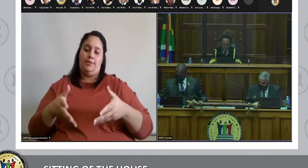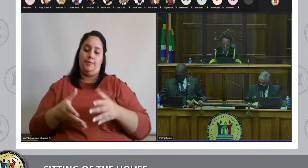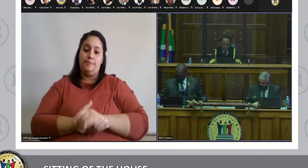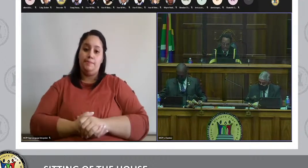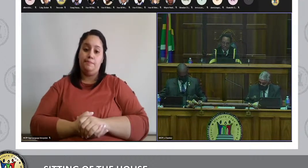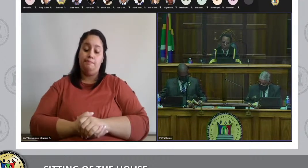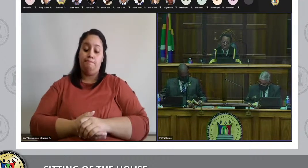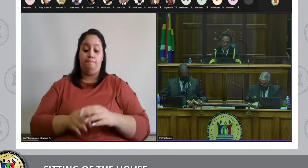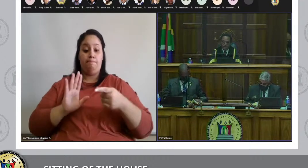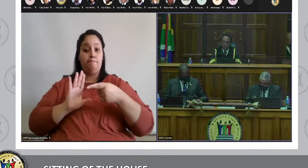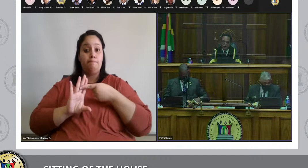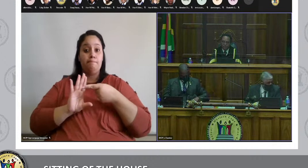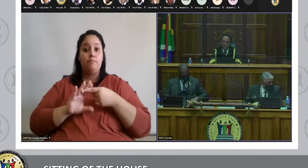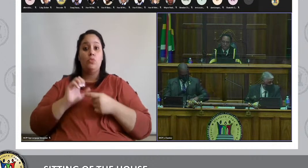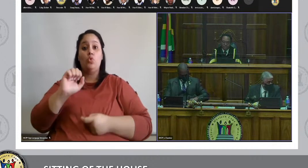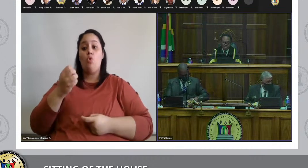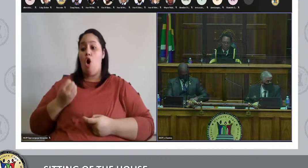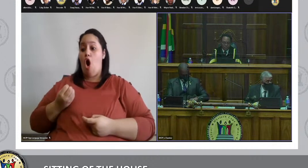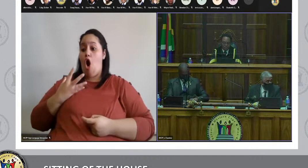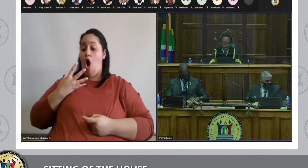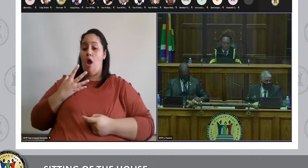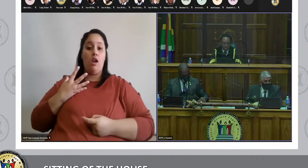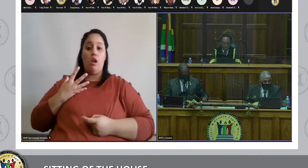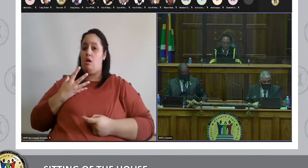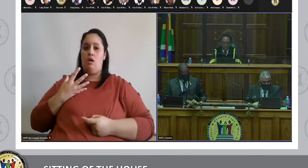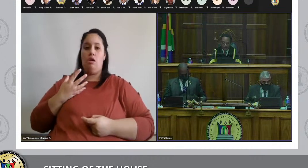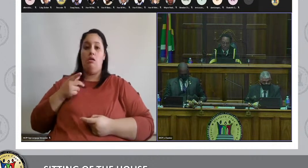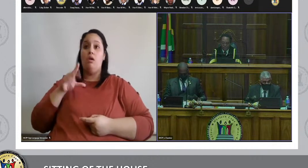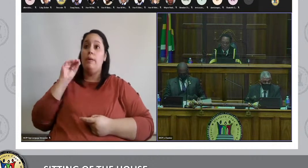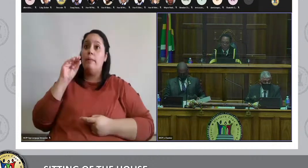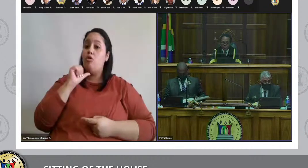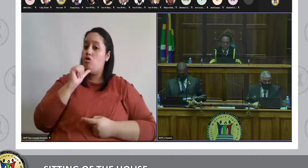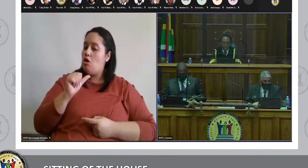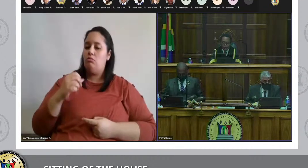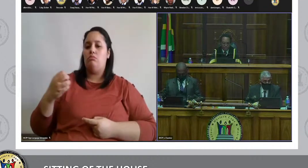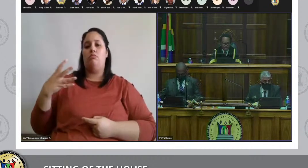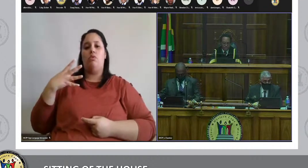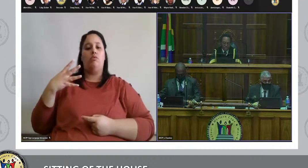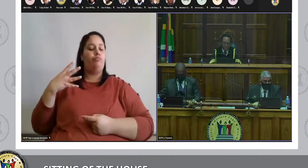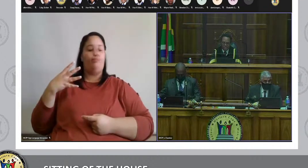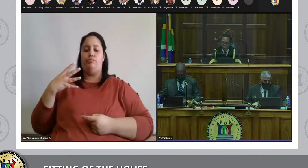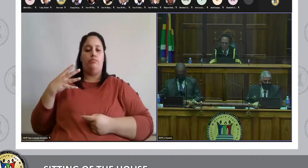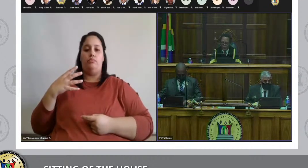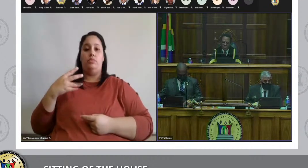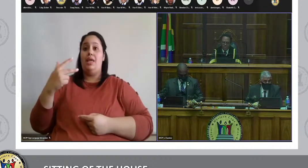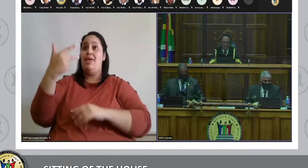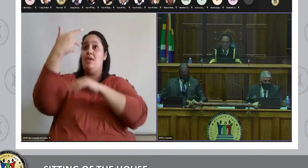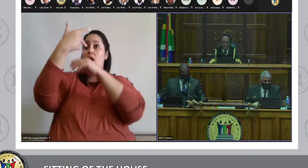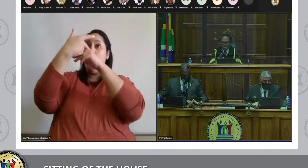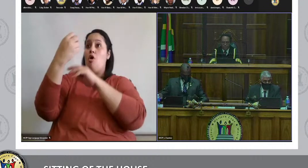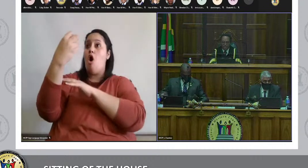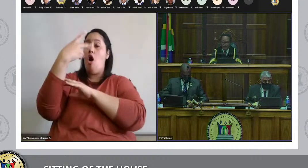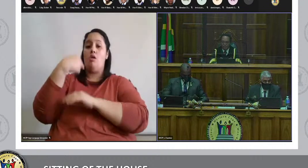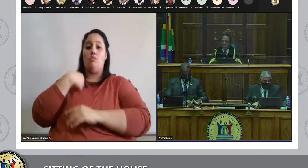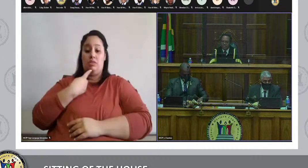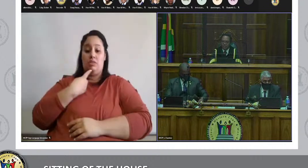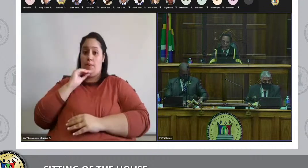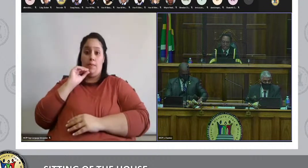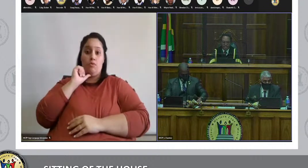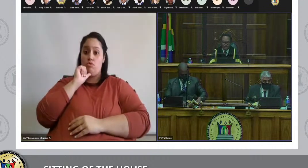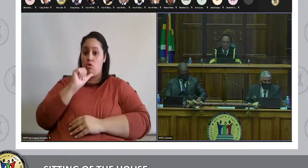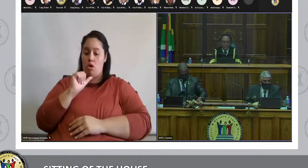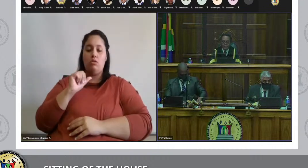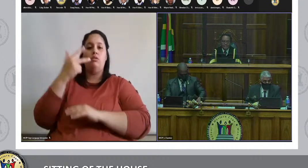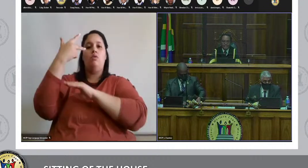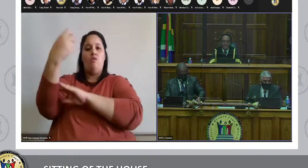not speaking, and you also do not activate your camera if you're not speaking, just for consistency, just for stability